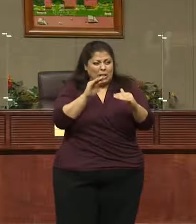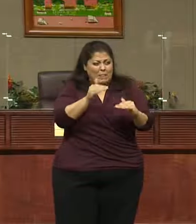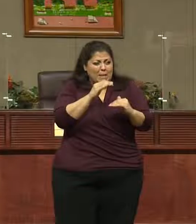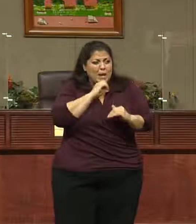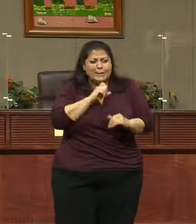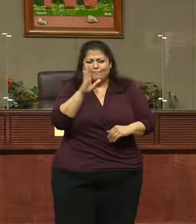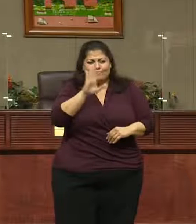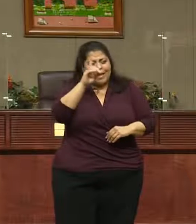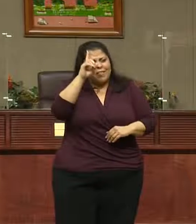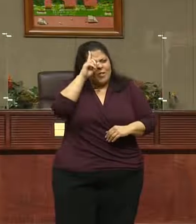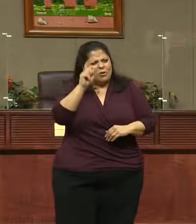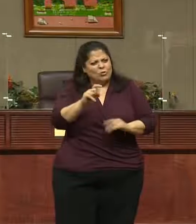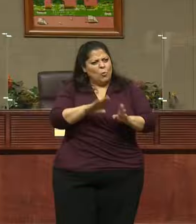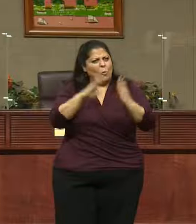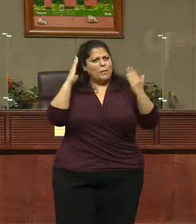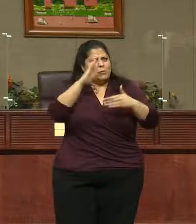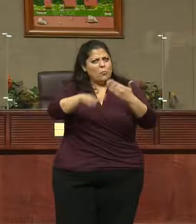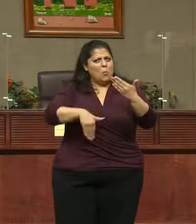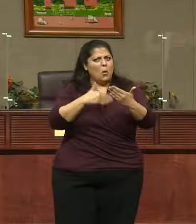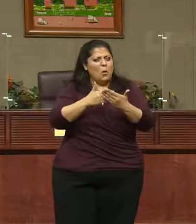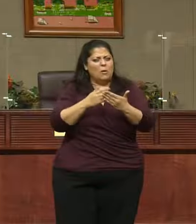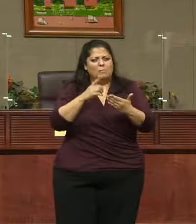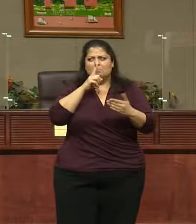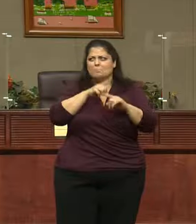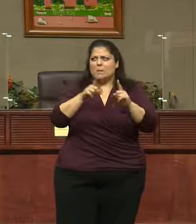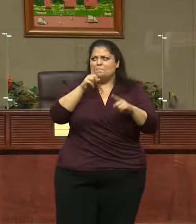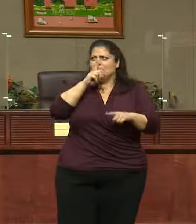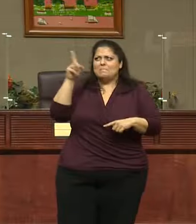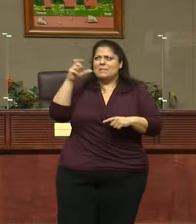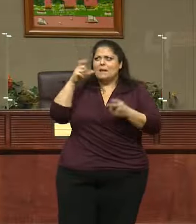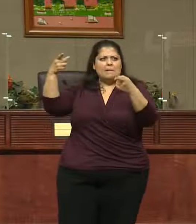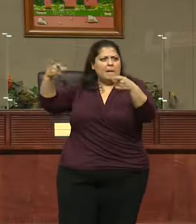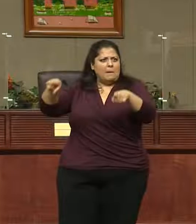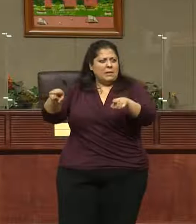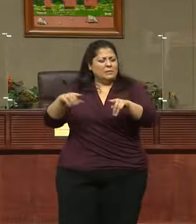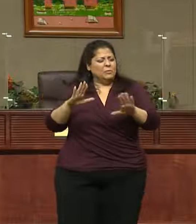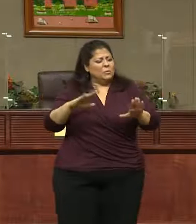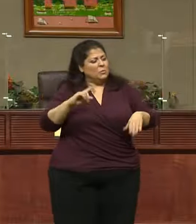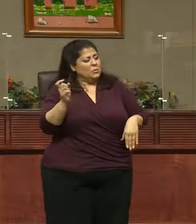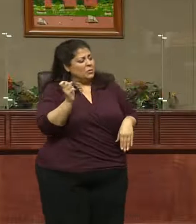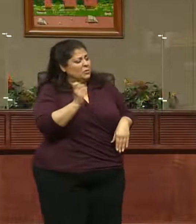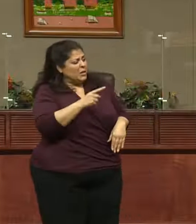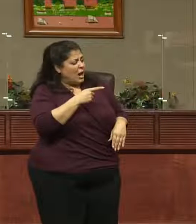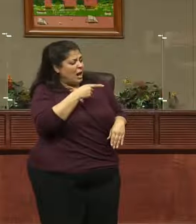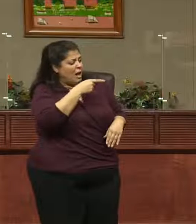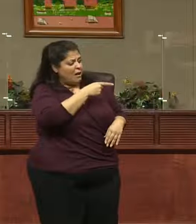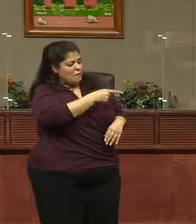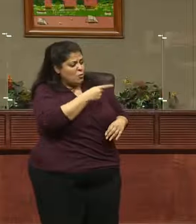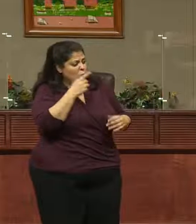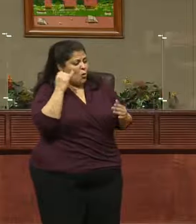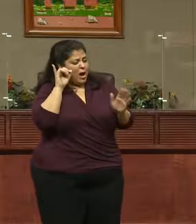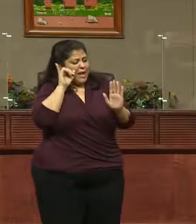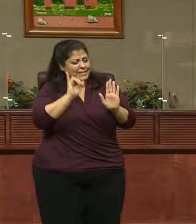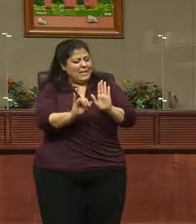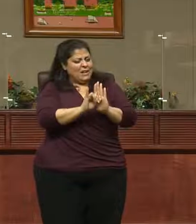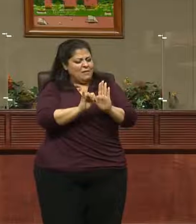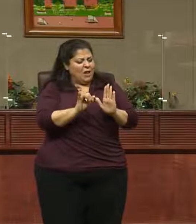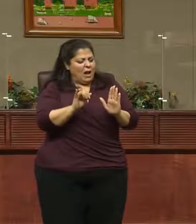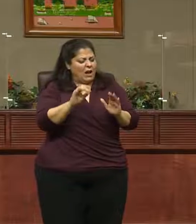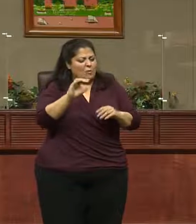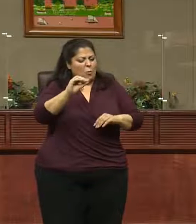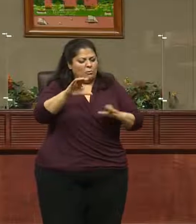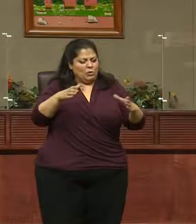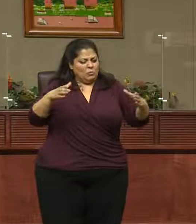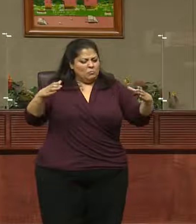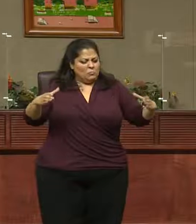In preparing for this change, has your staff identified maybe how many people this particular 50-plus category for